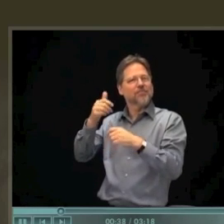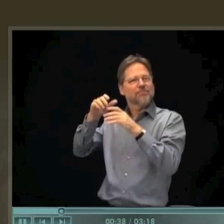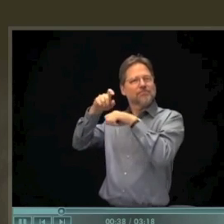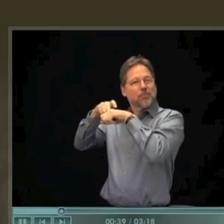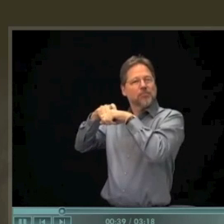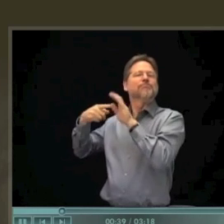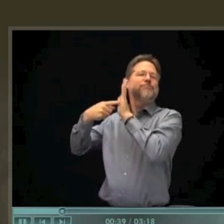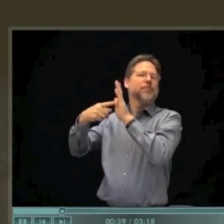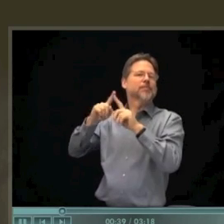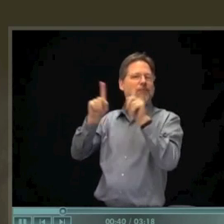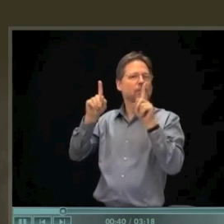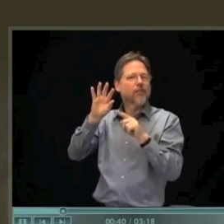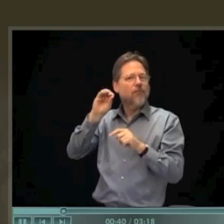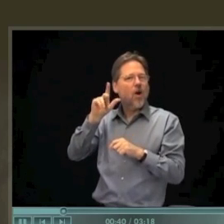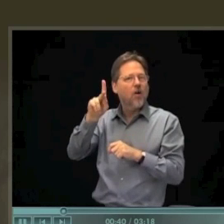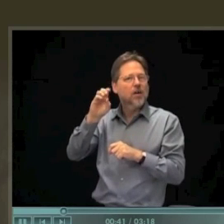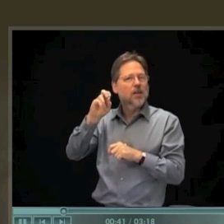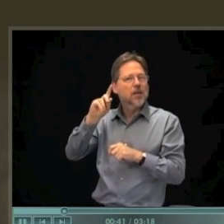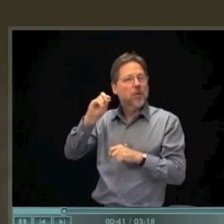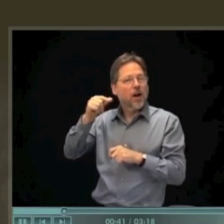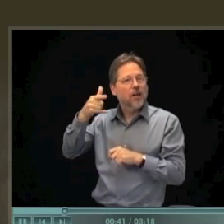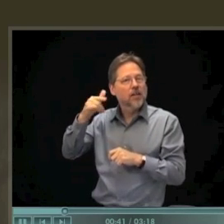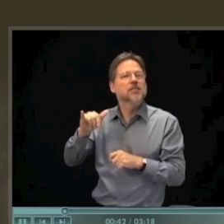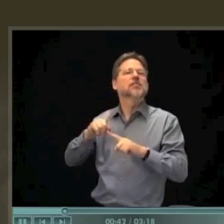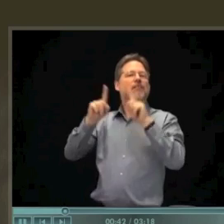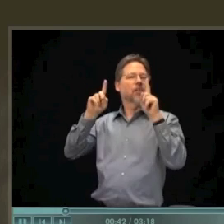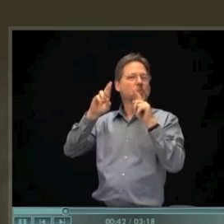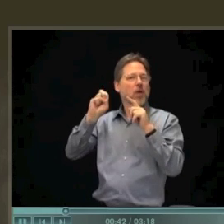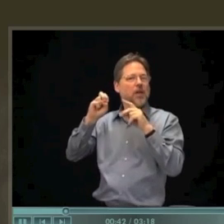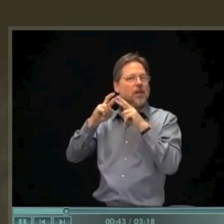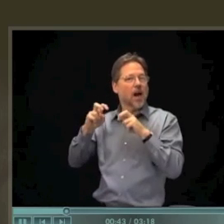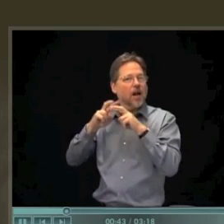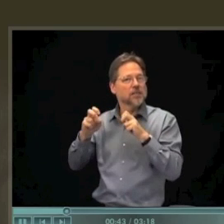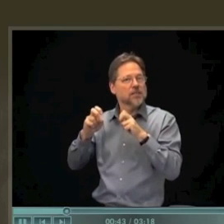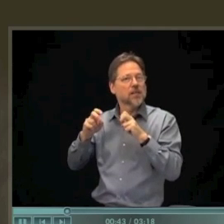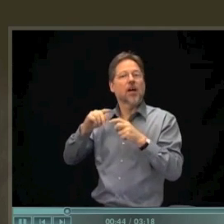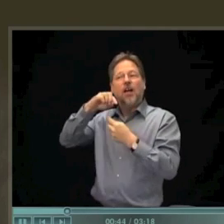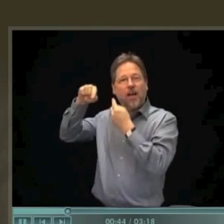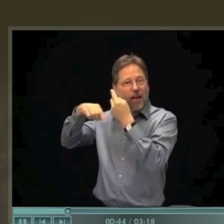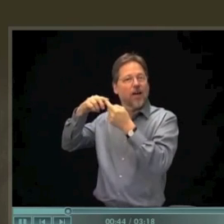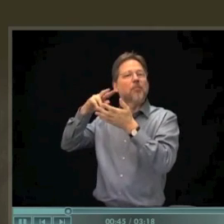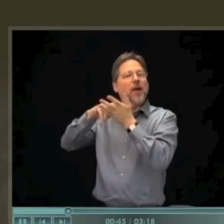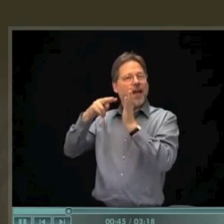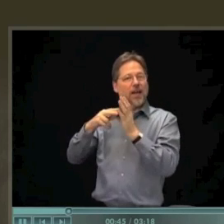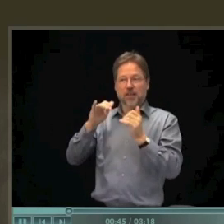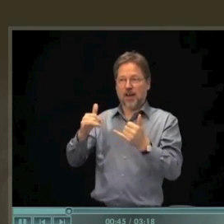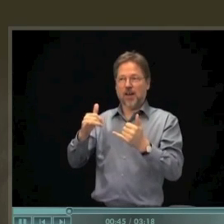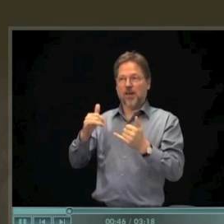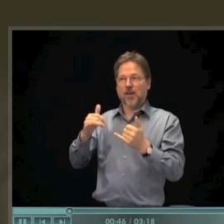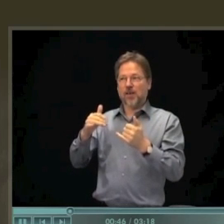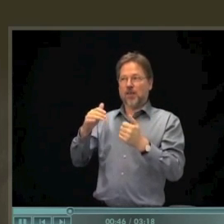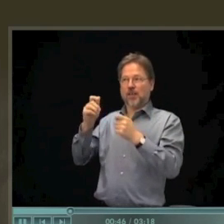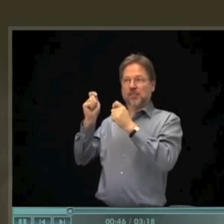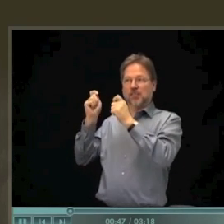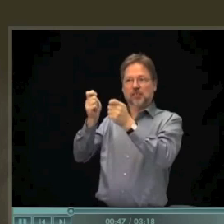They are working on capturing folk etymologies from particular periods and then analyzing the